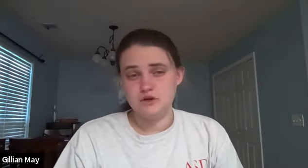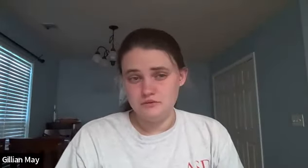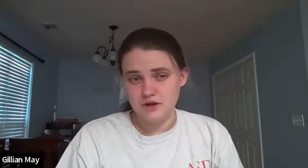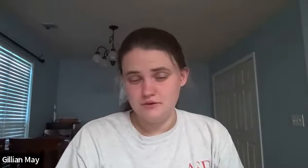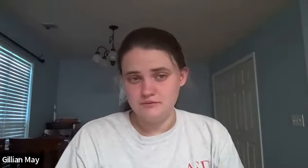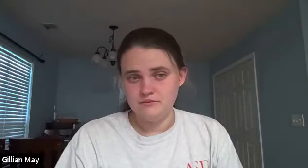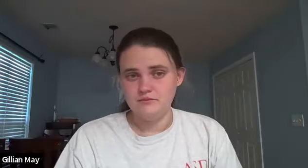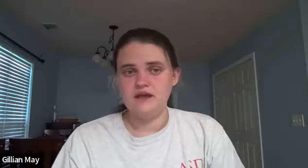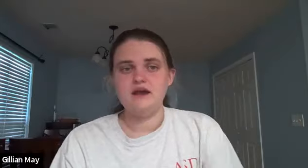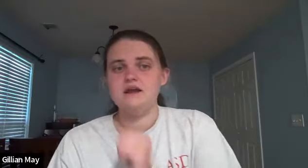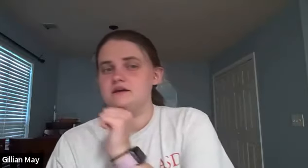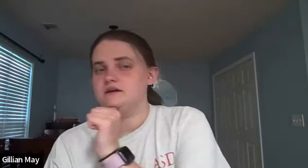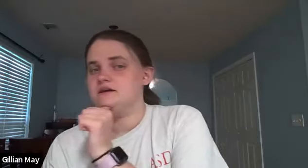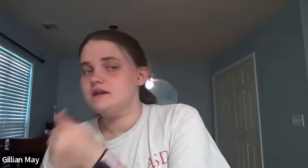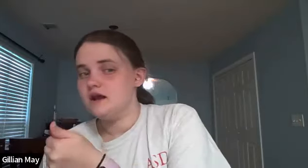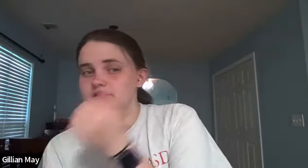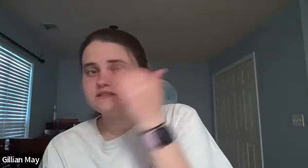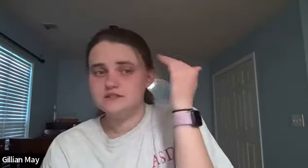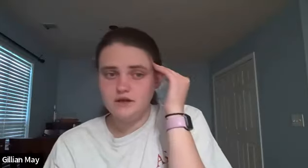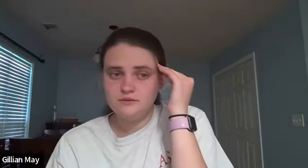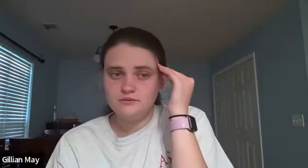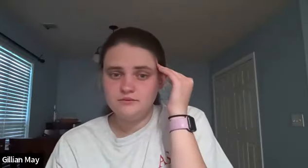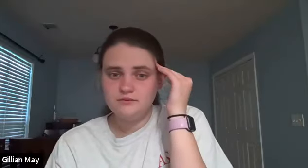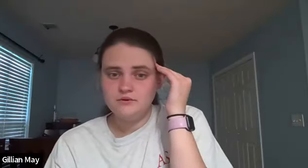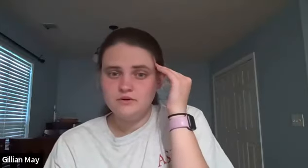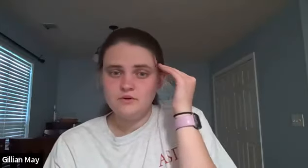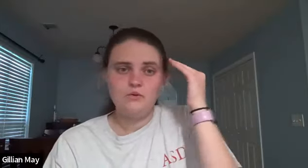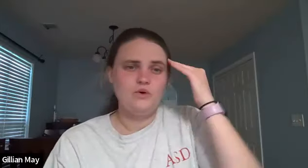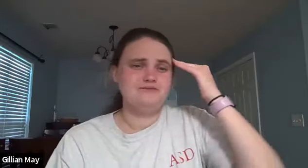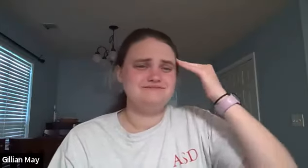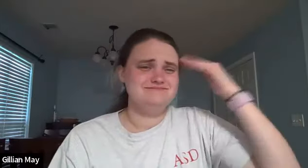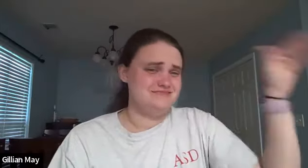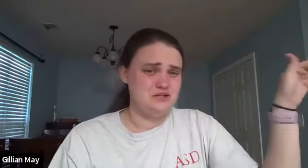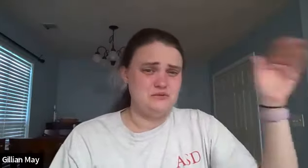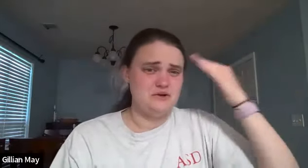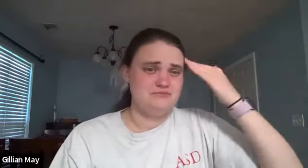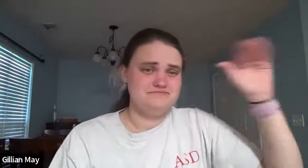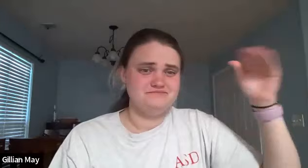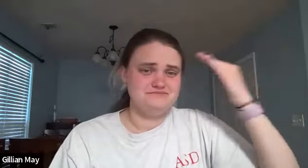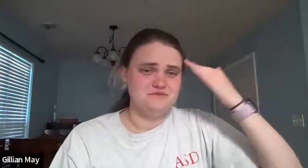Don't know. We had not know or don't know.